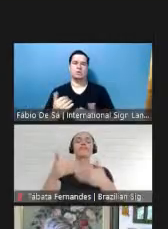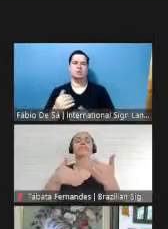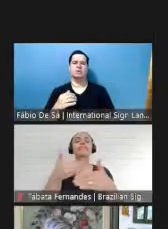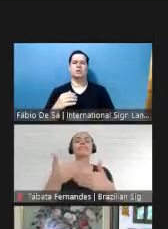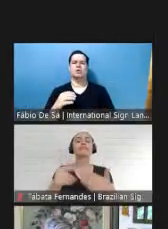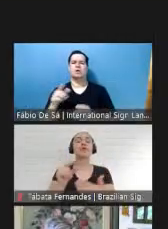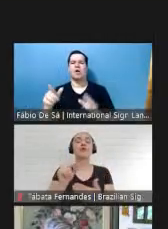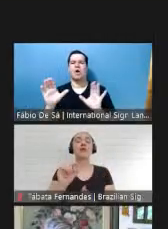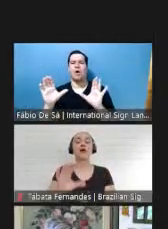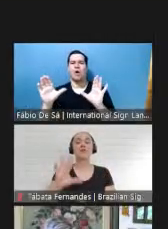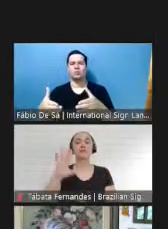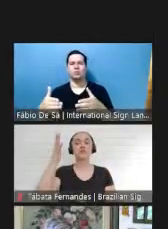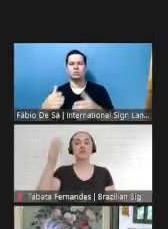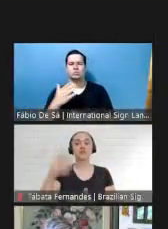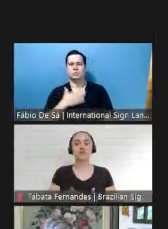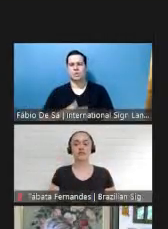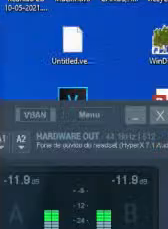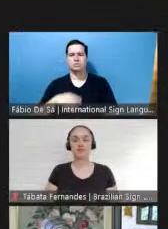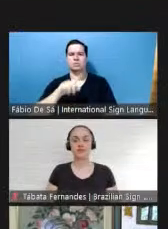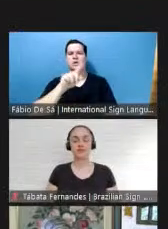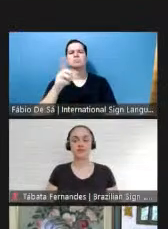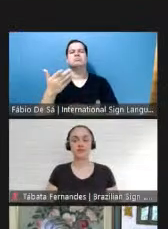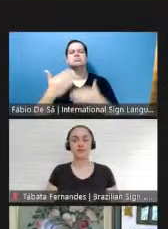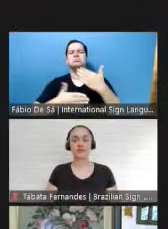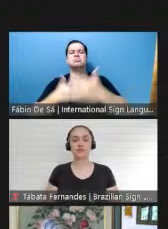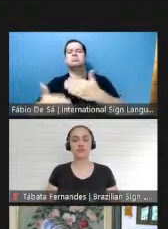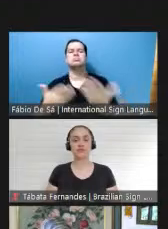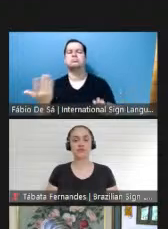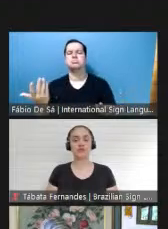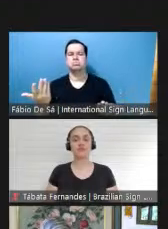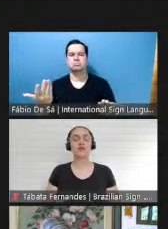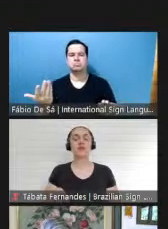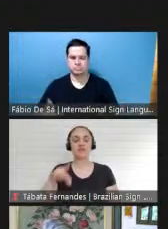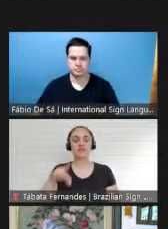we have officially launched it.